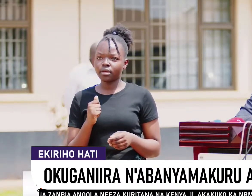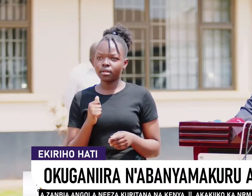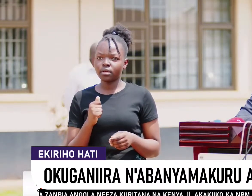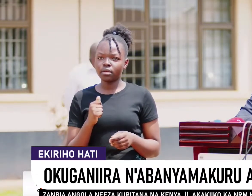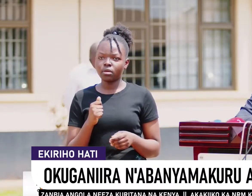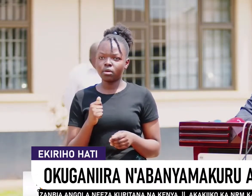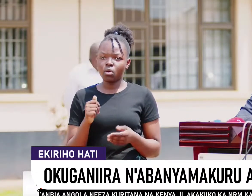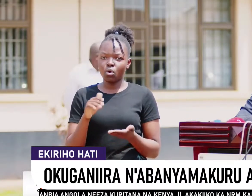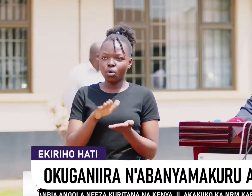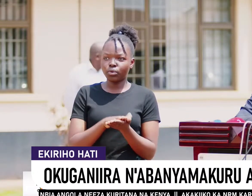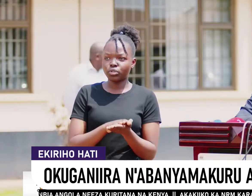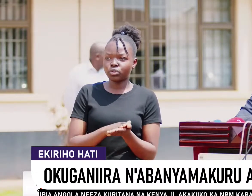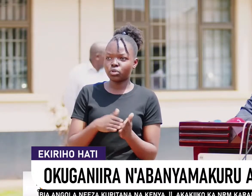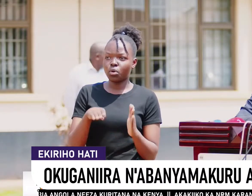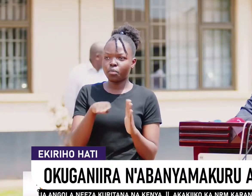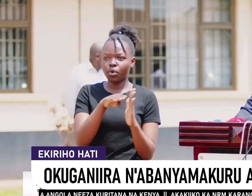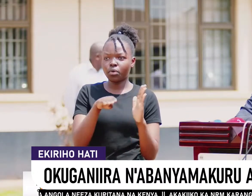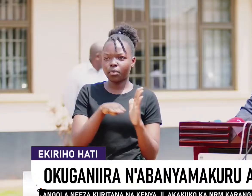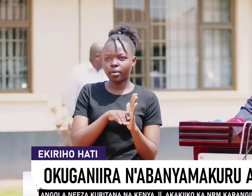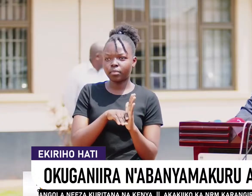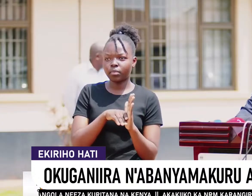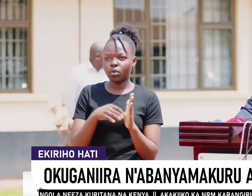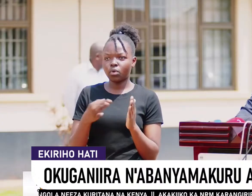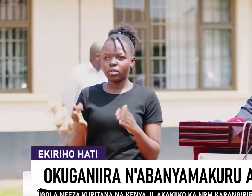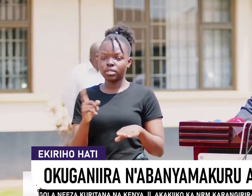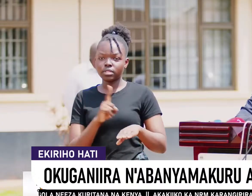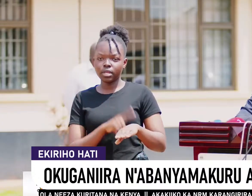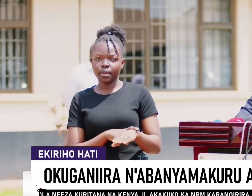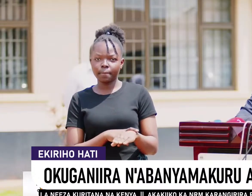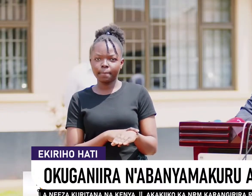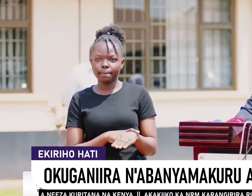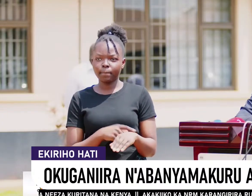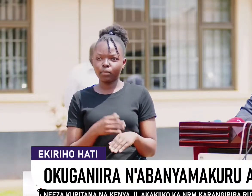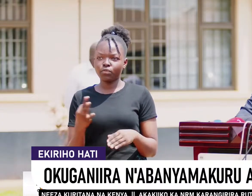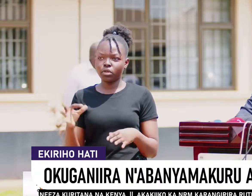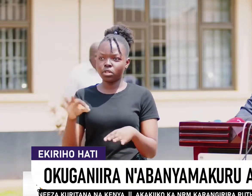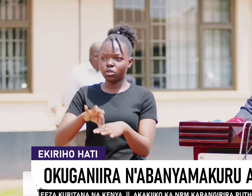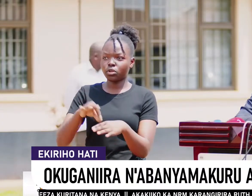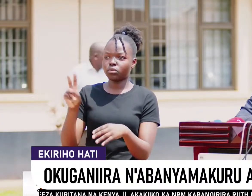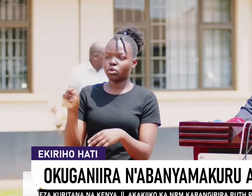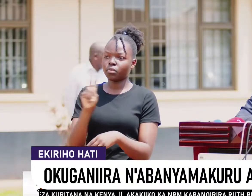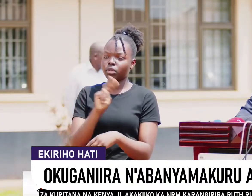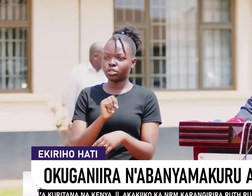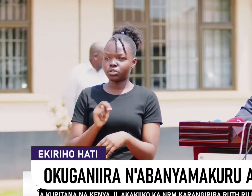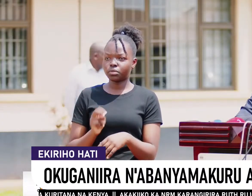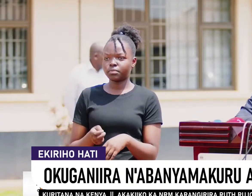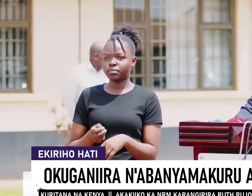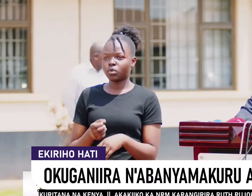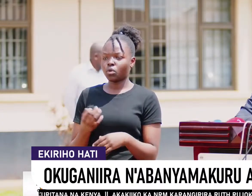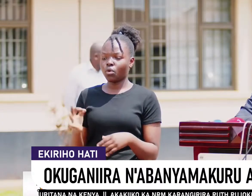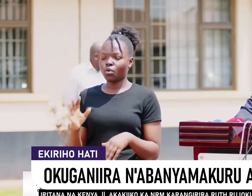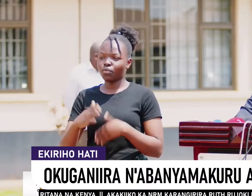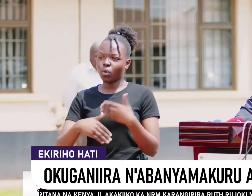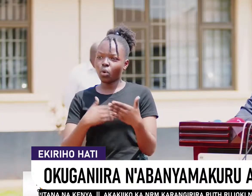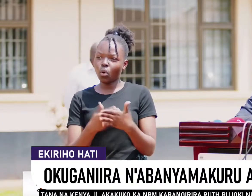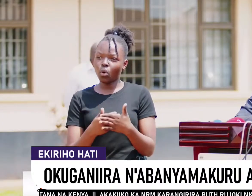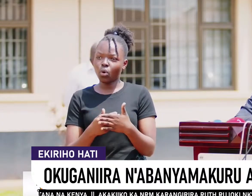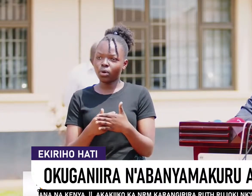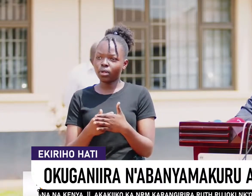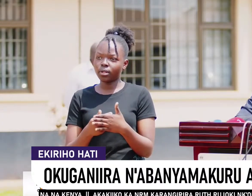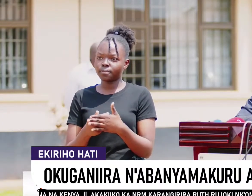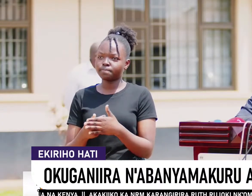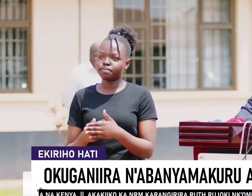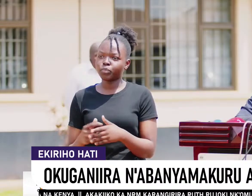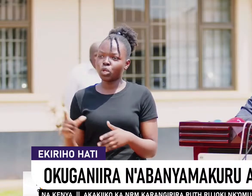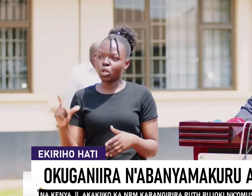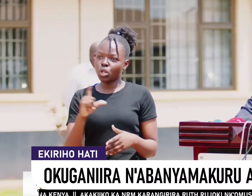program or period for the nominations of all local